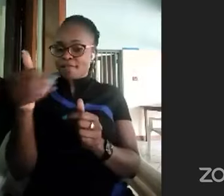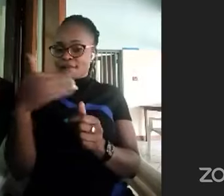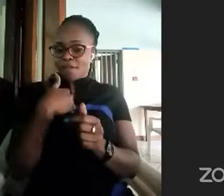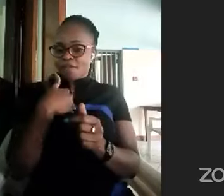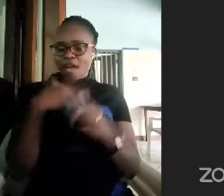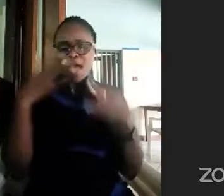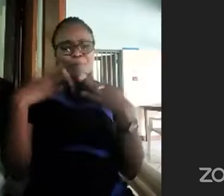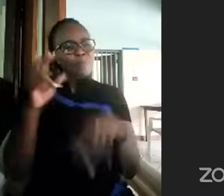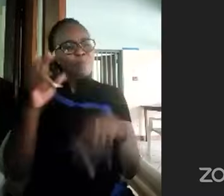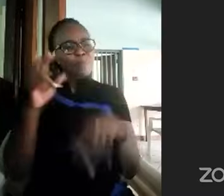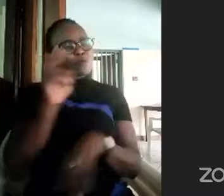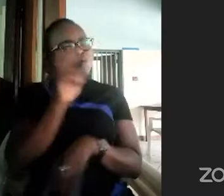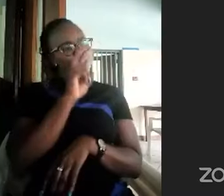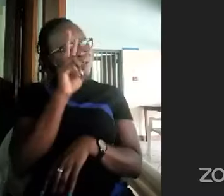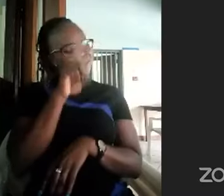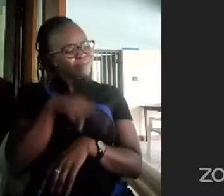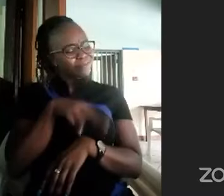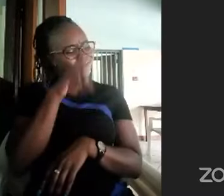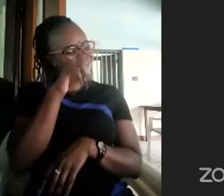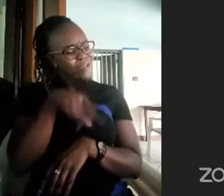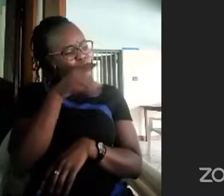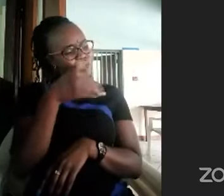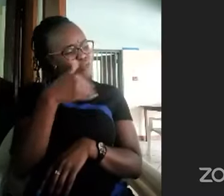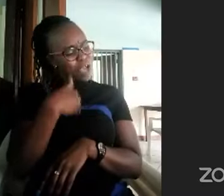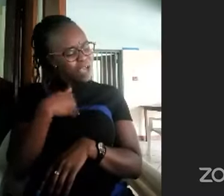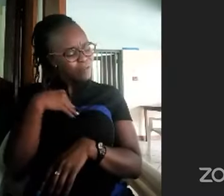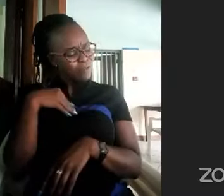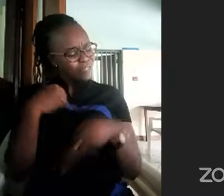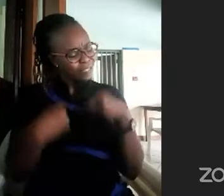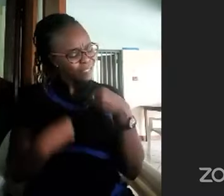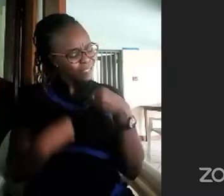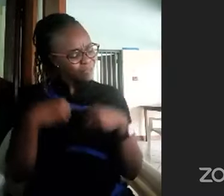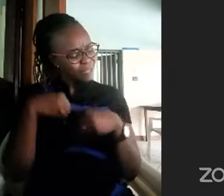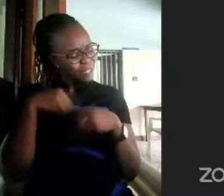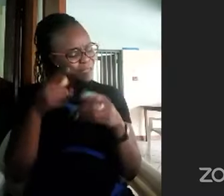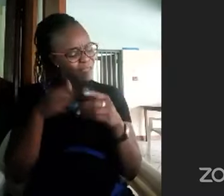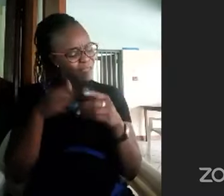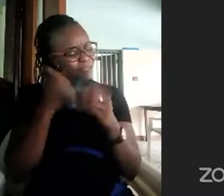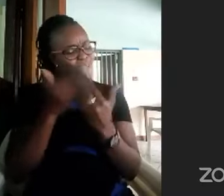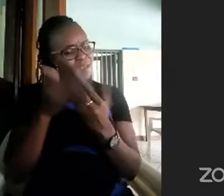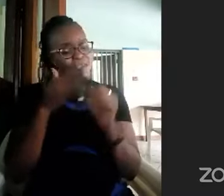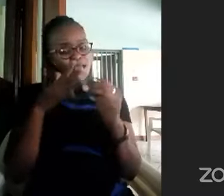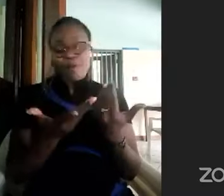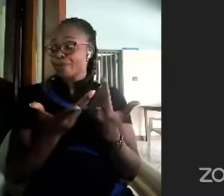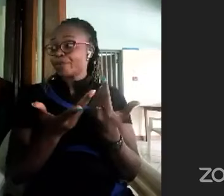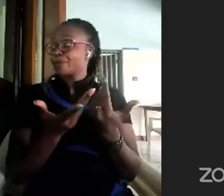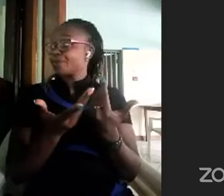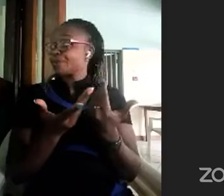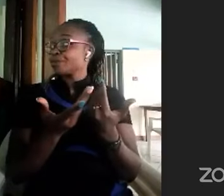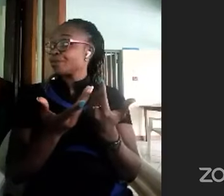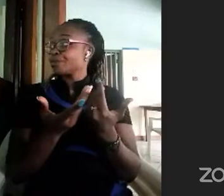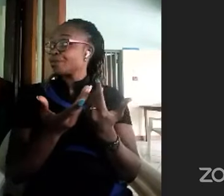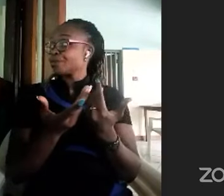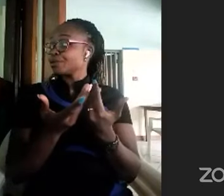many a times from seeking SRHR services. The stigma is based many a times on misconceptions about the sexual